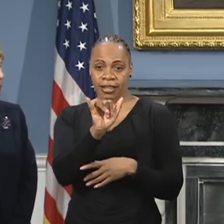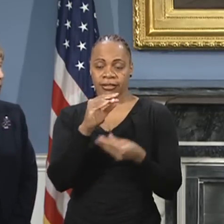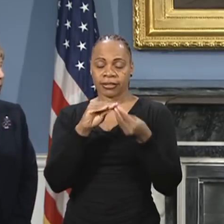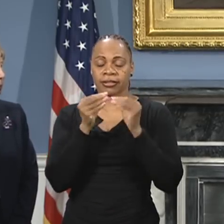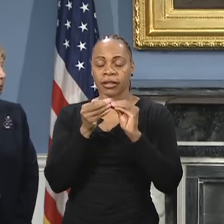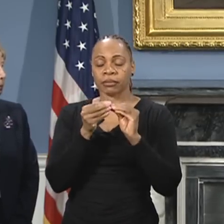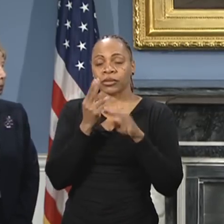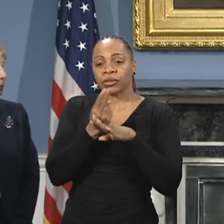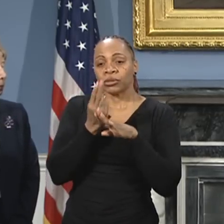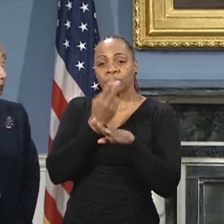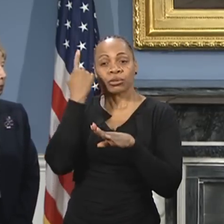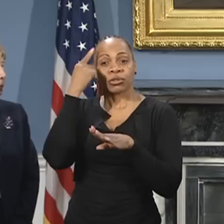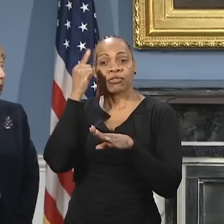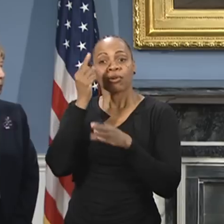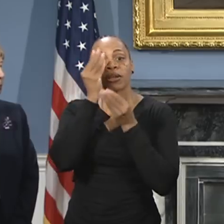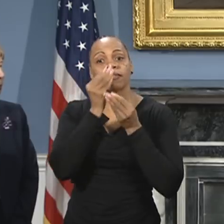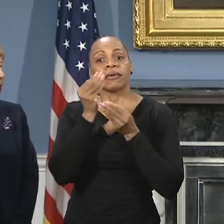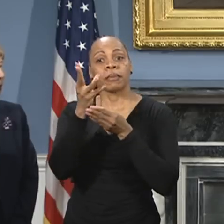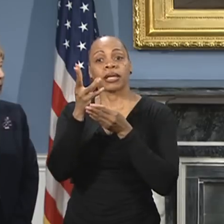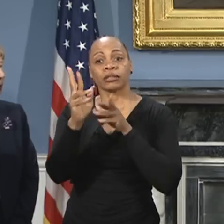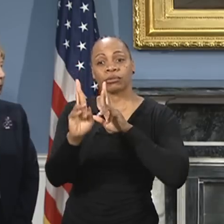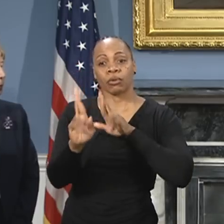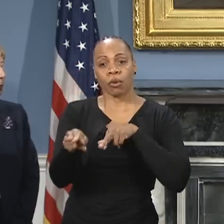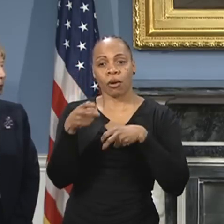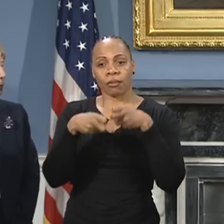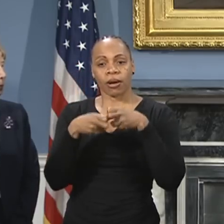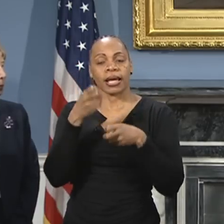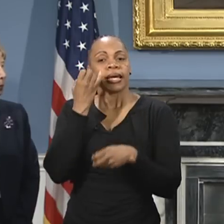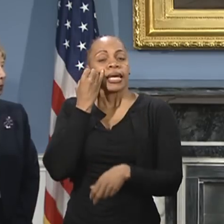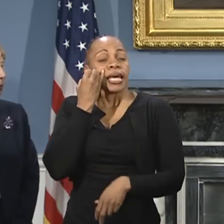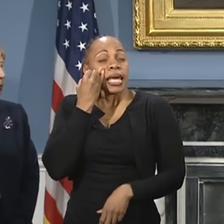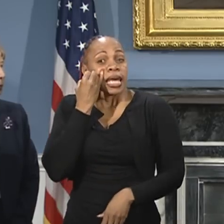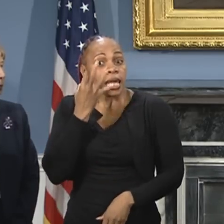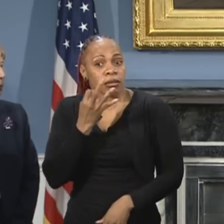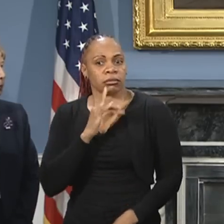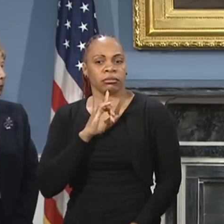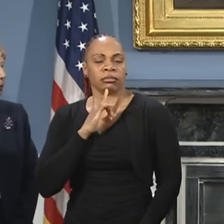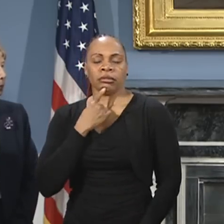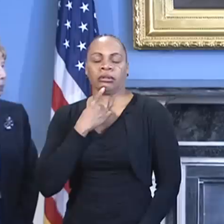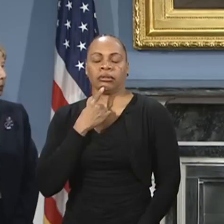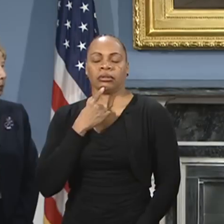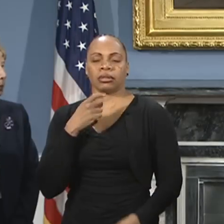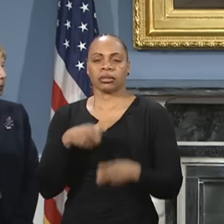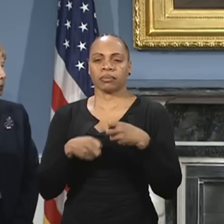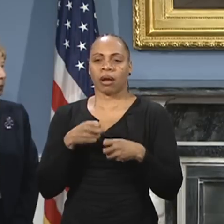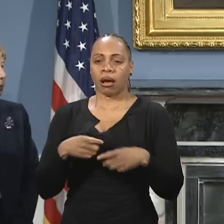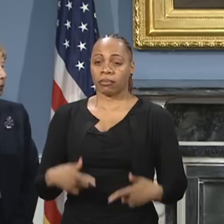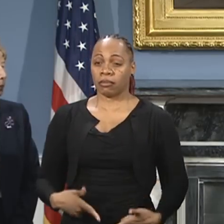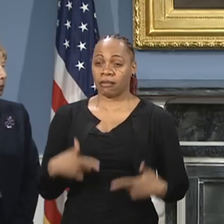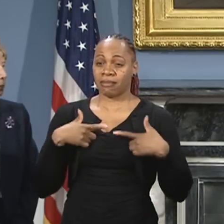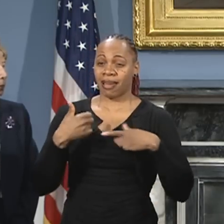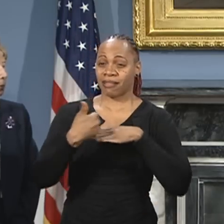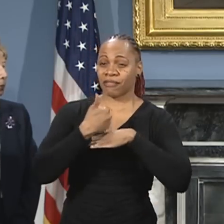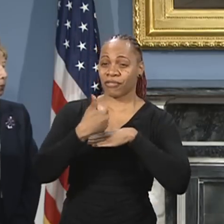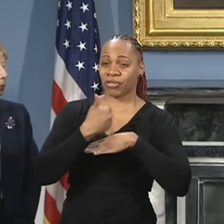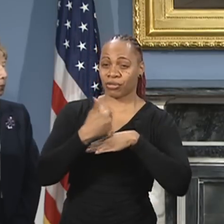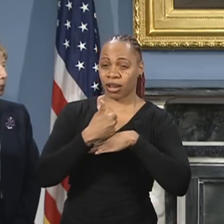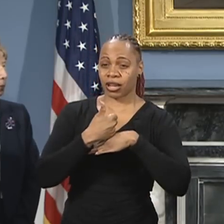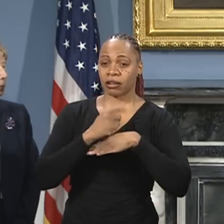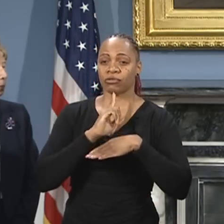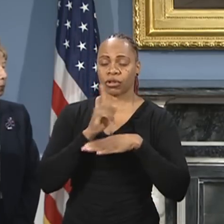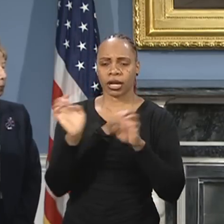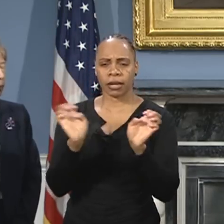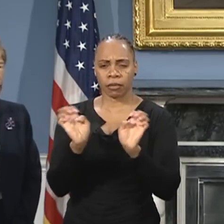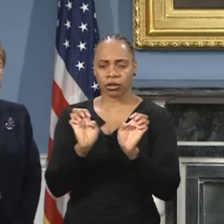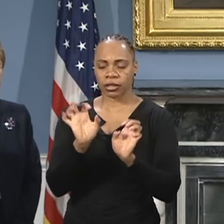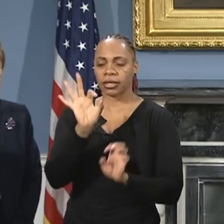information and to report problems. If there is a life-threatening situation, a genuine emergency, that's when you turn to